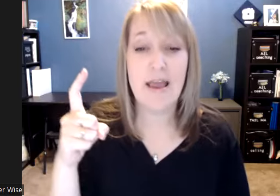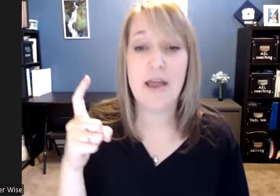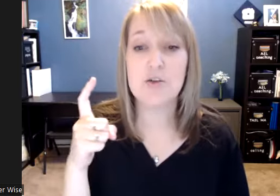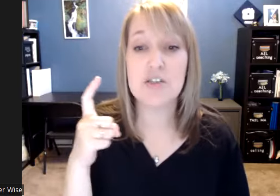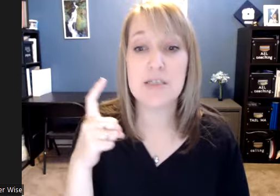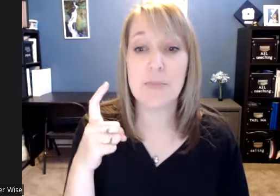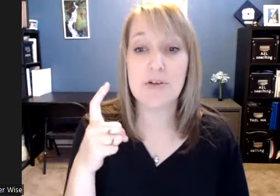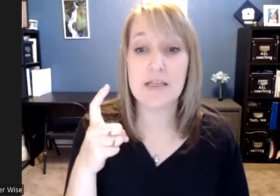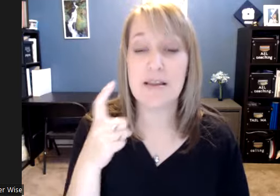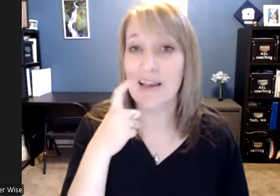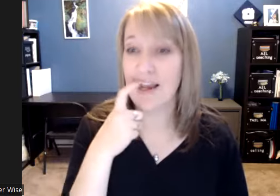And you just tap your teeth.